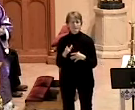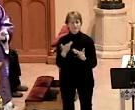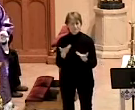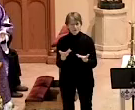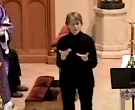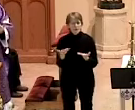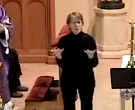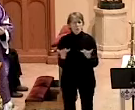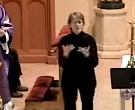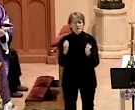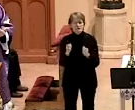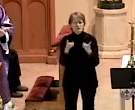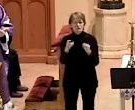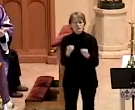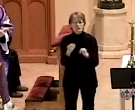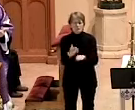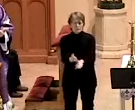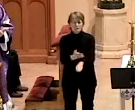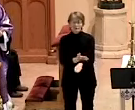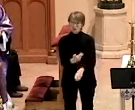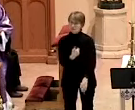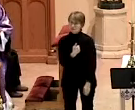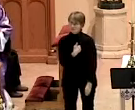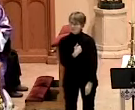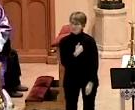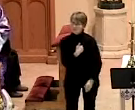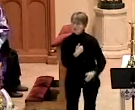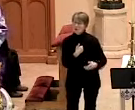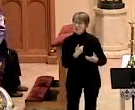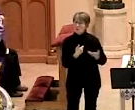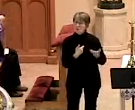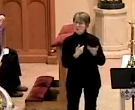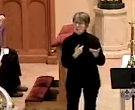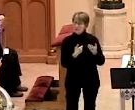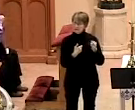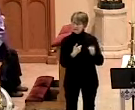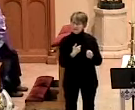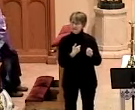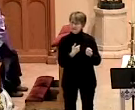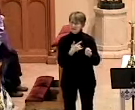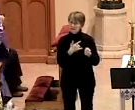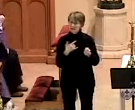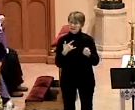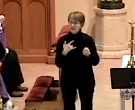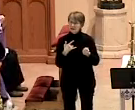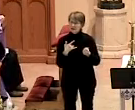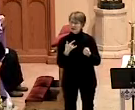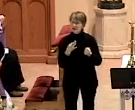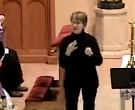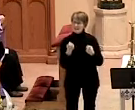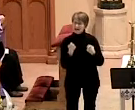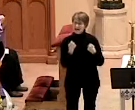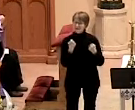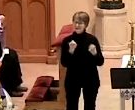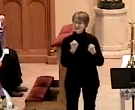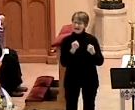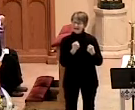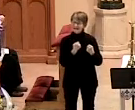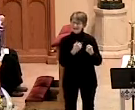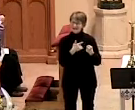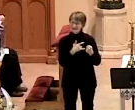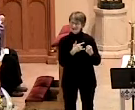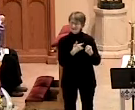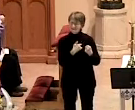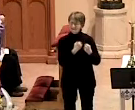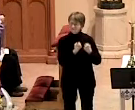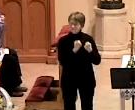the fat of our soul? What do we need to do? What kind of a exercise shake do we